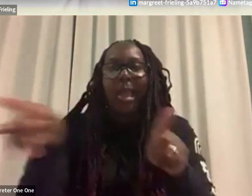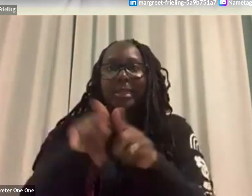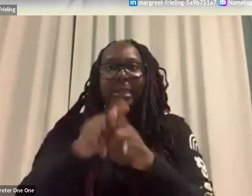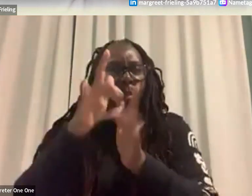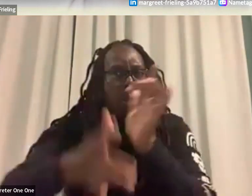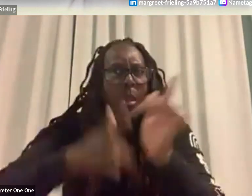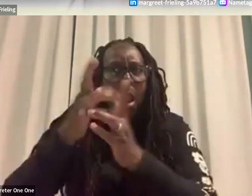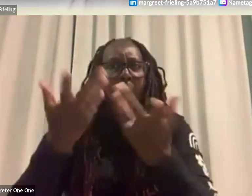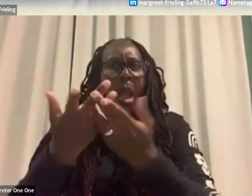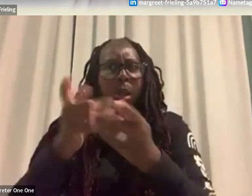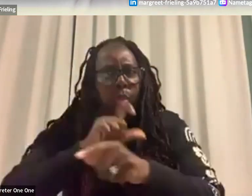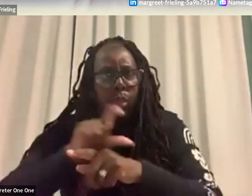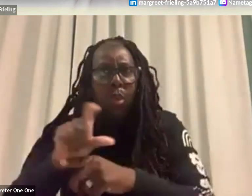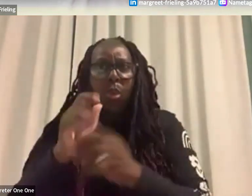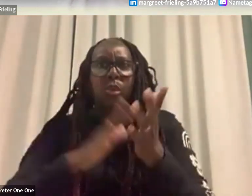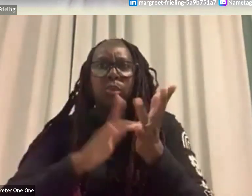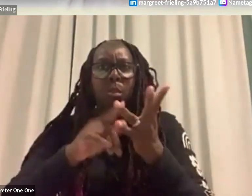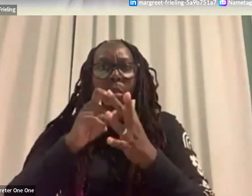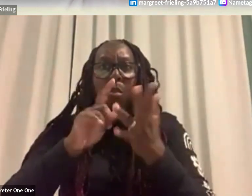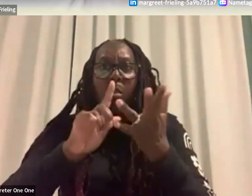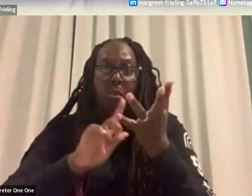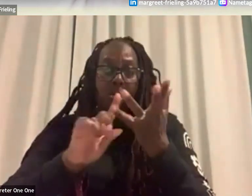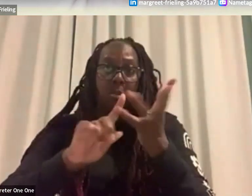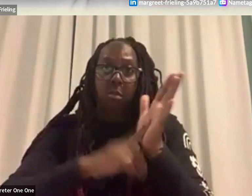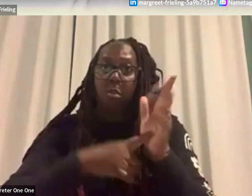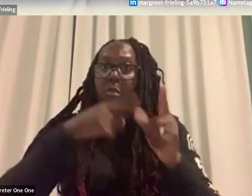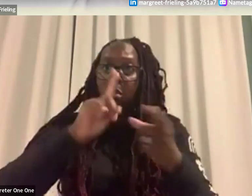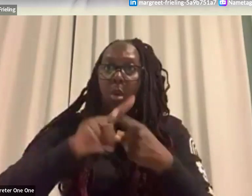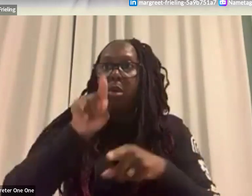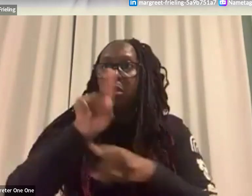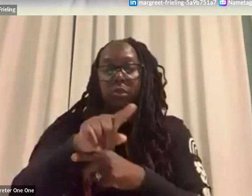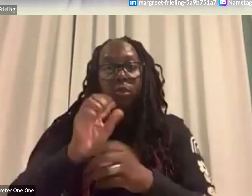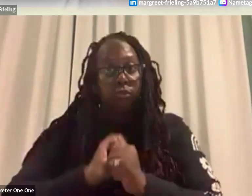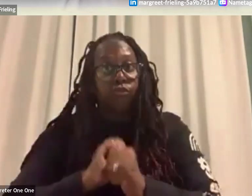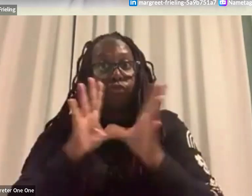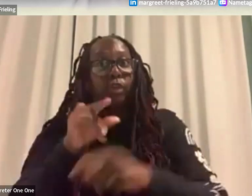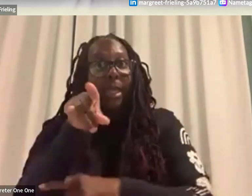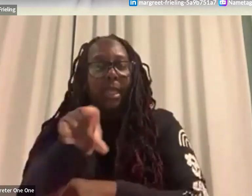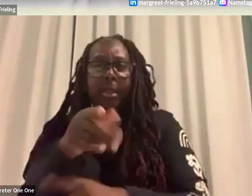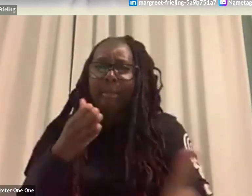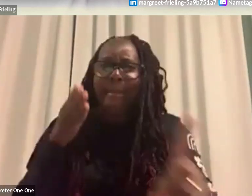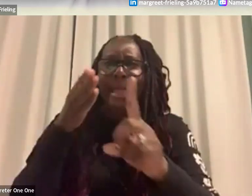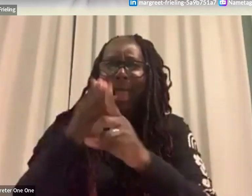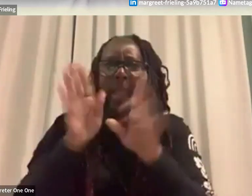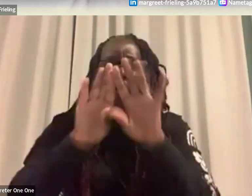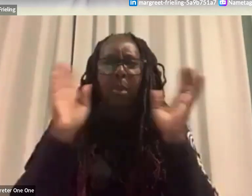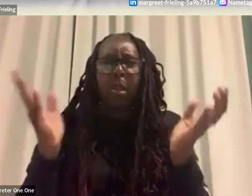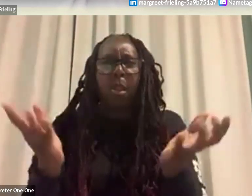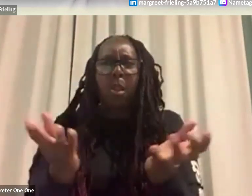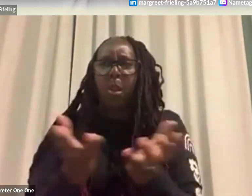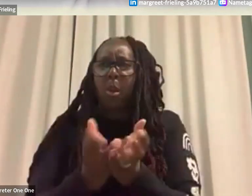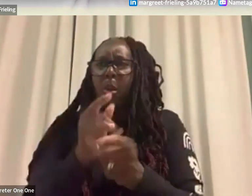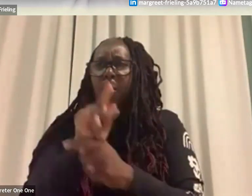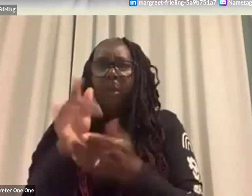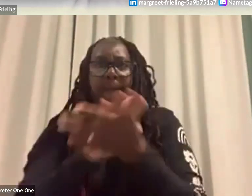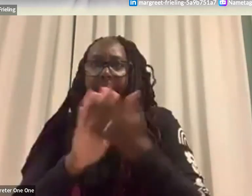own pace. So it's an asynchronous course. And it's a free resource. It's aimed at a global audience of policymakers, whether you're working